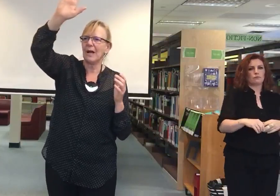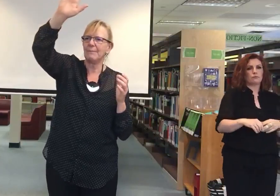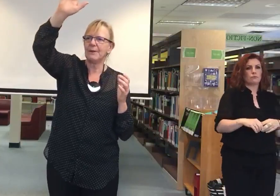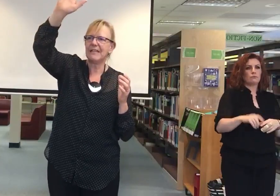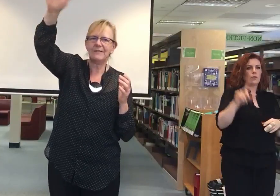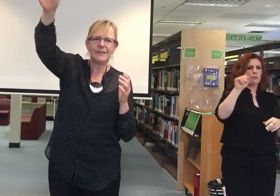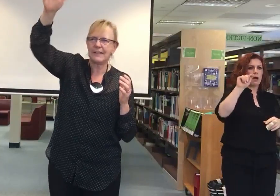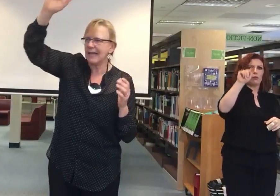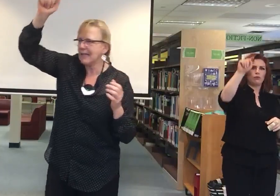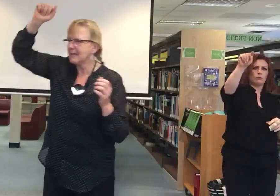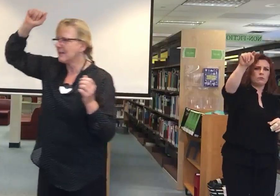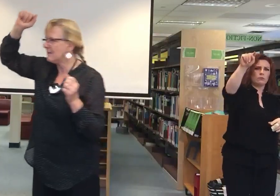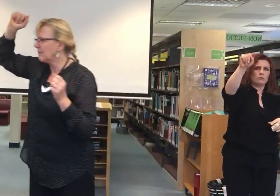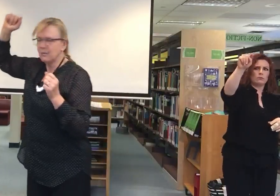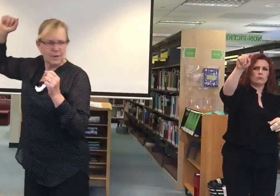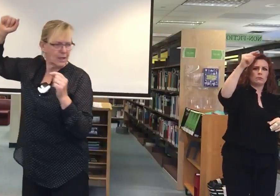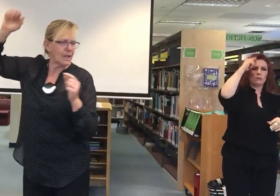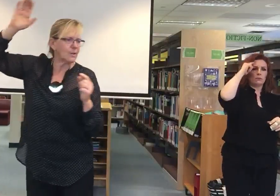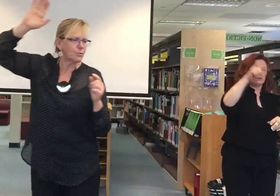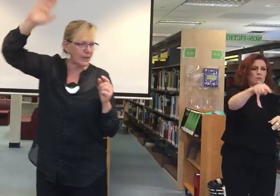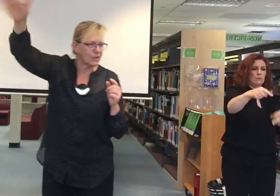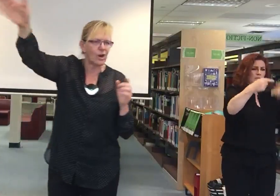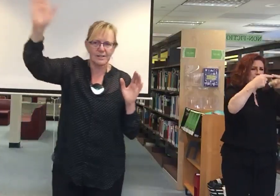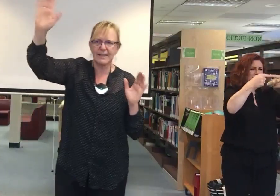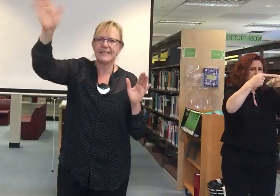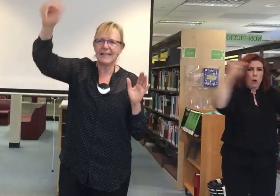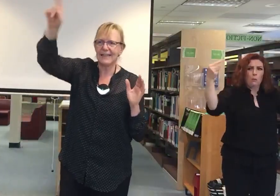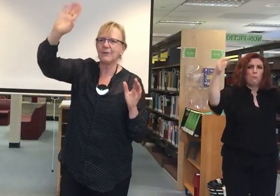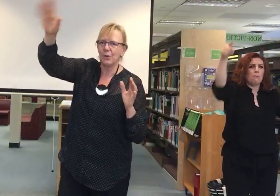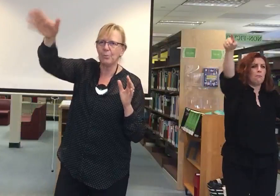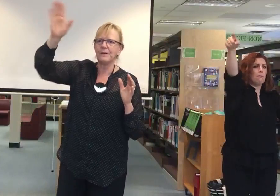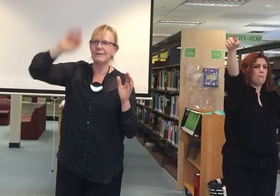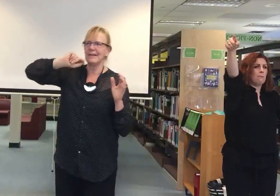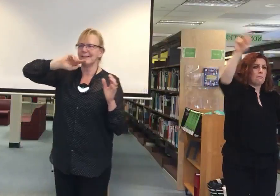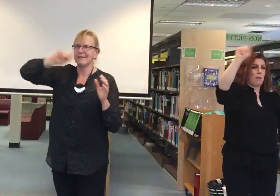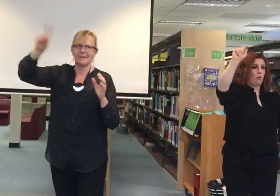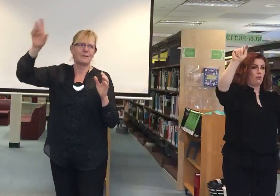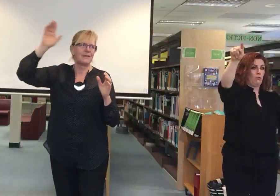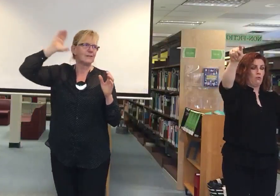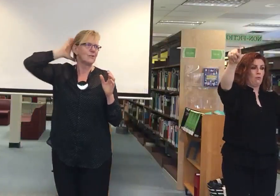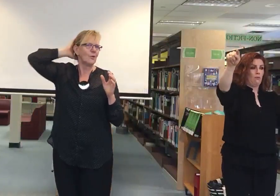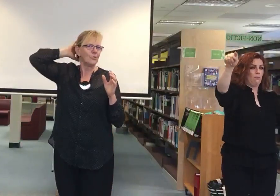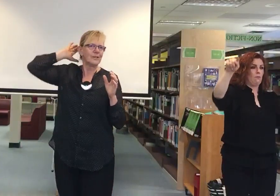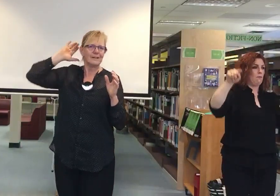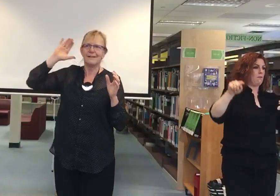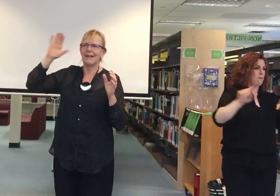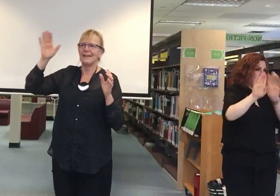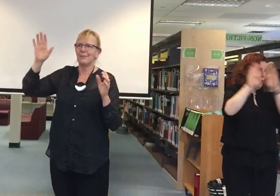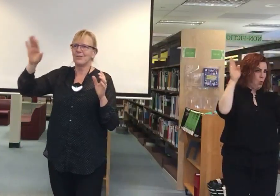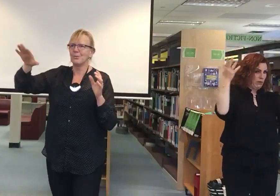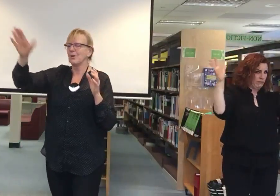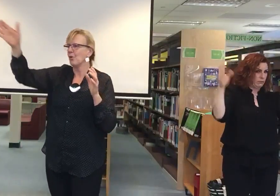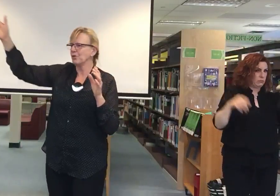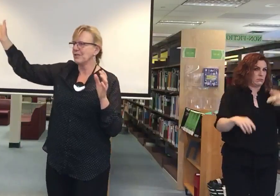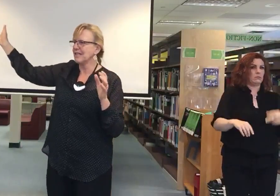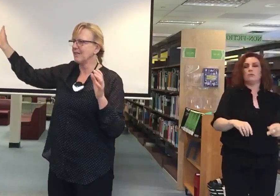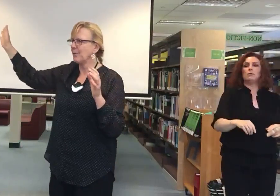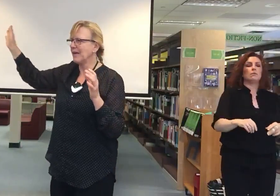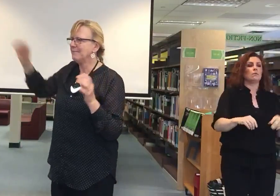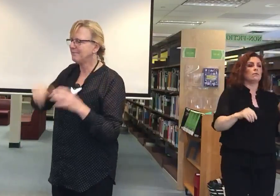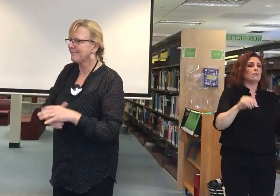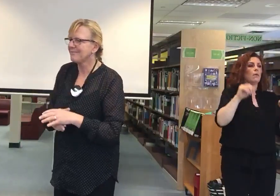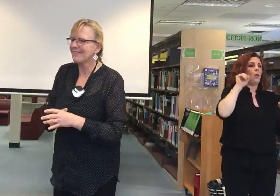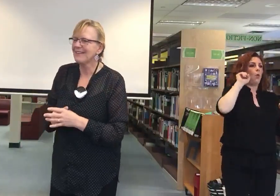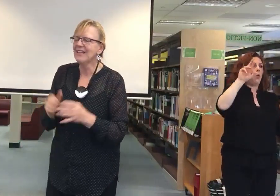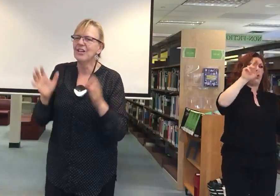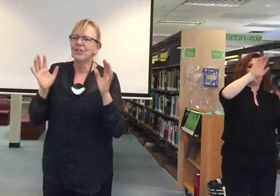Bathrooms are, I believe, It's right across the. it's right across, they did get that one open. I sent somebody there, so hopefully it was open, or just down the